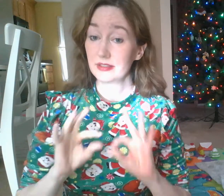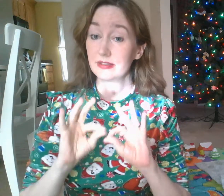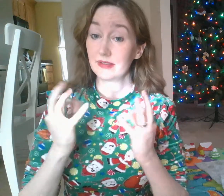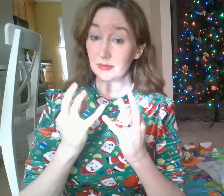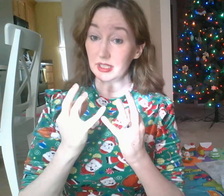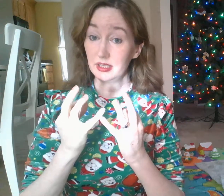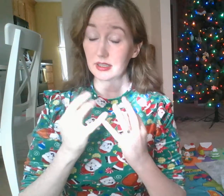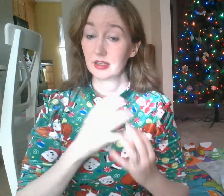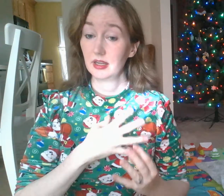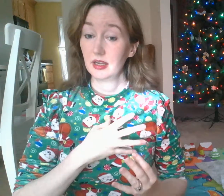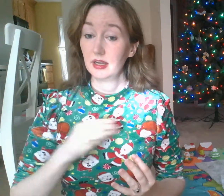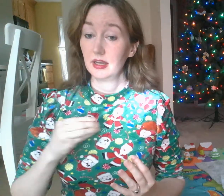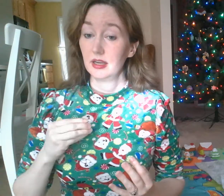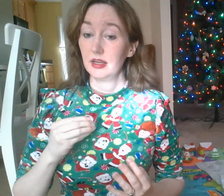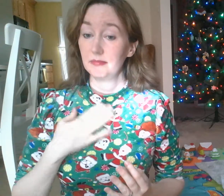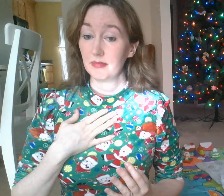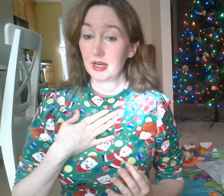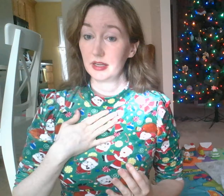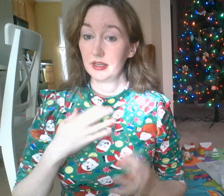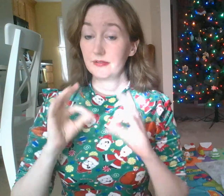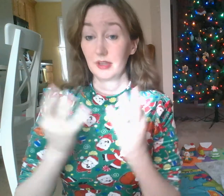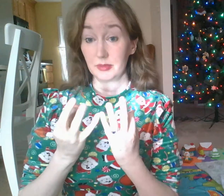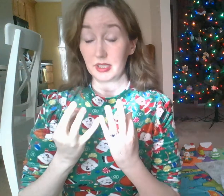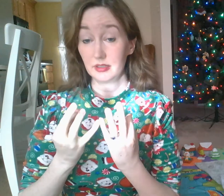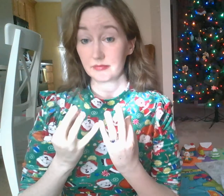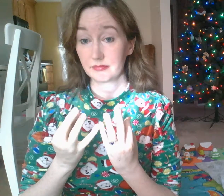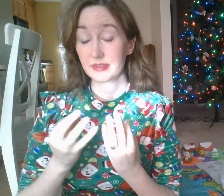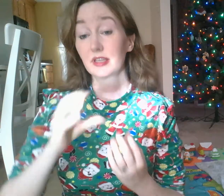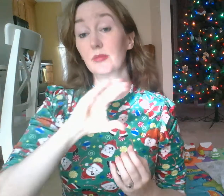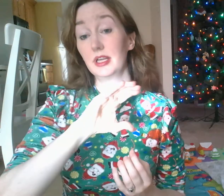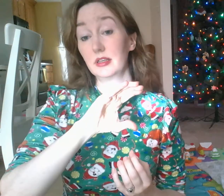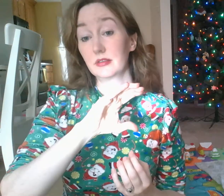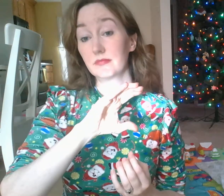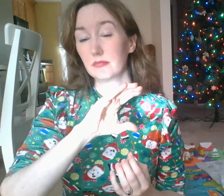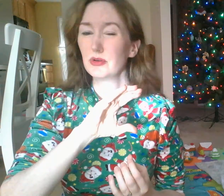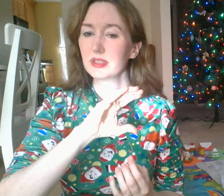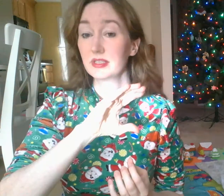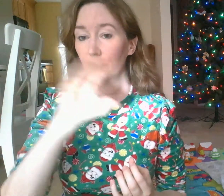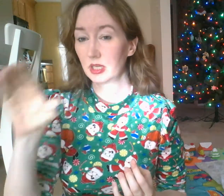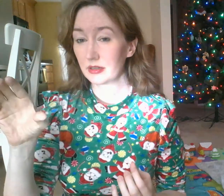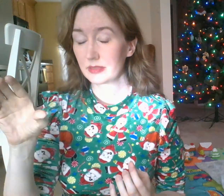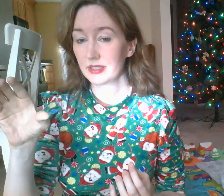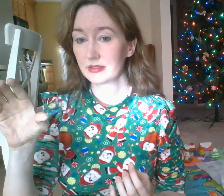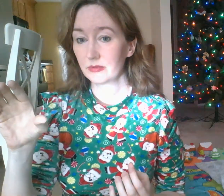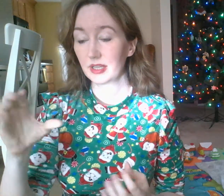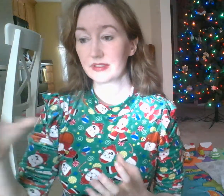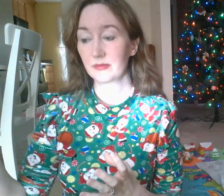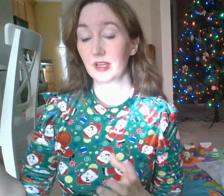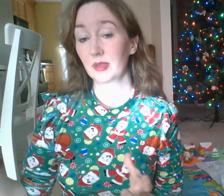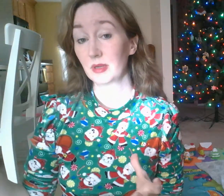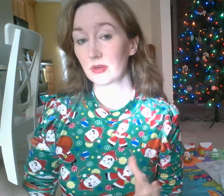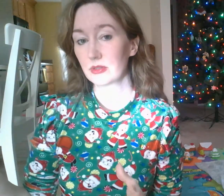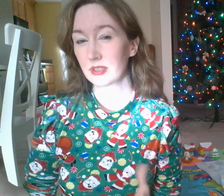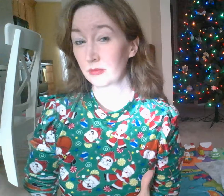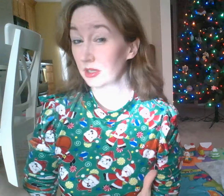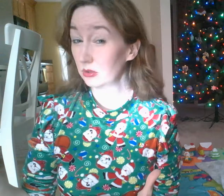Jonathan's family and my family mostly celebrate Christmas. We have some family members who celebrate